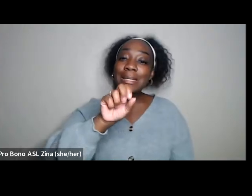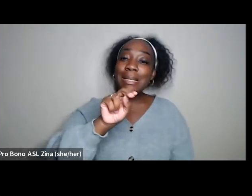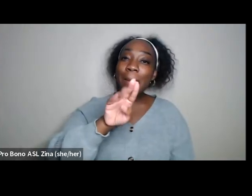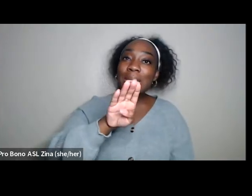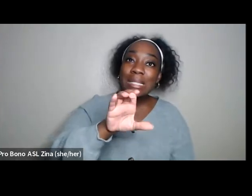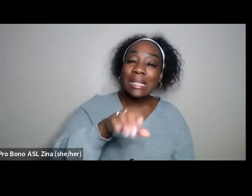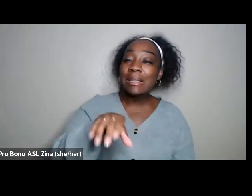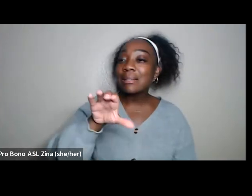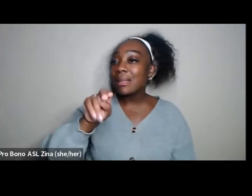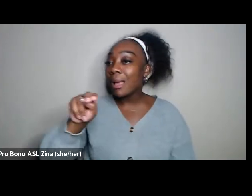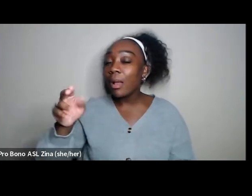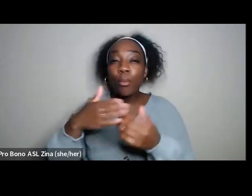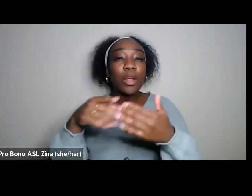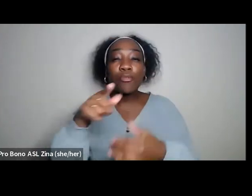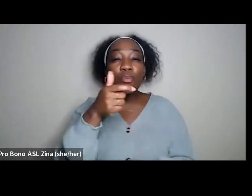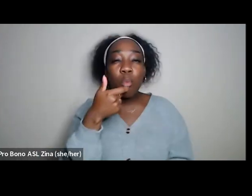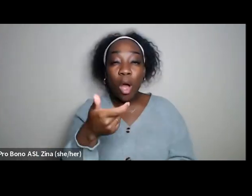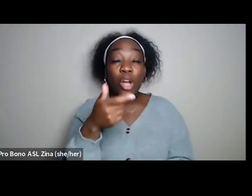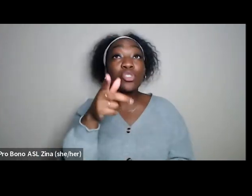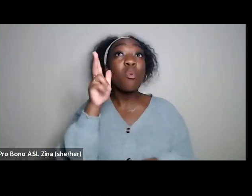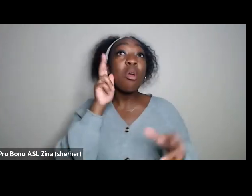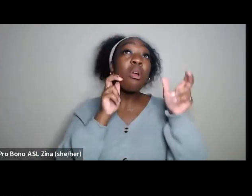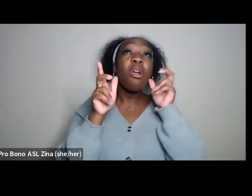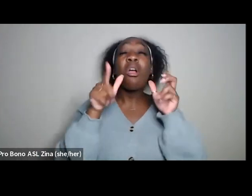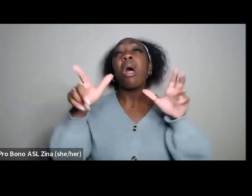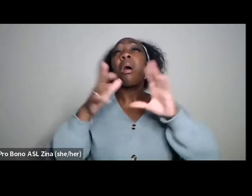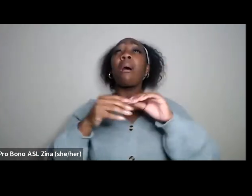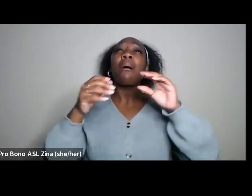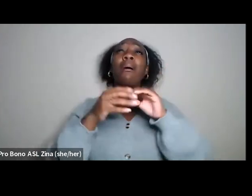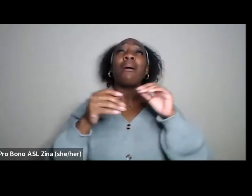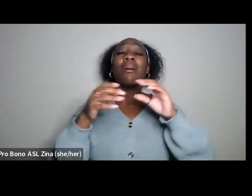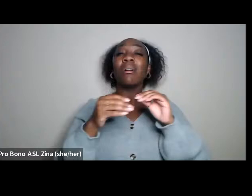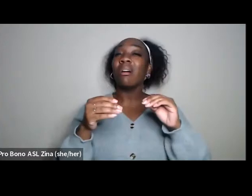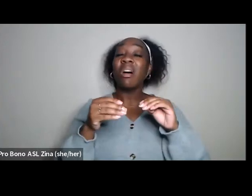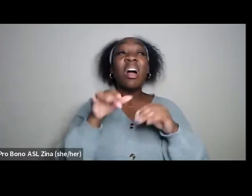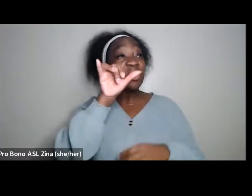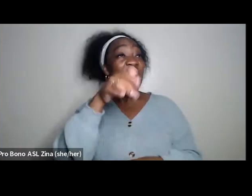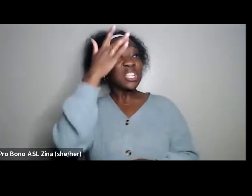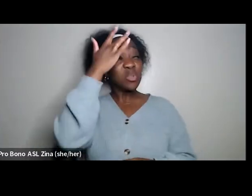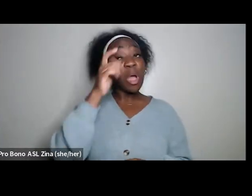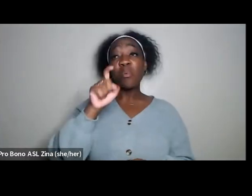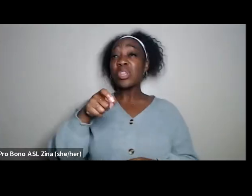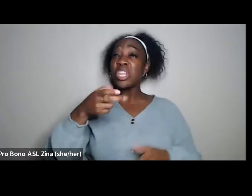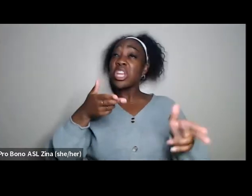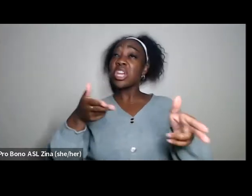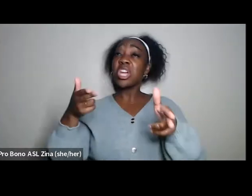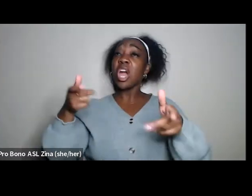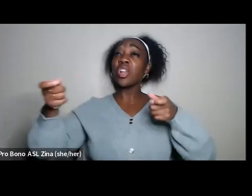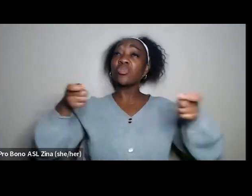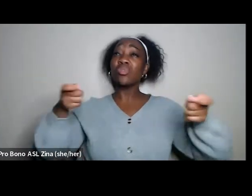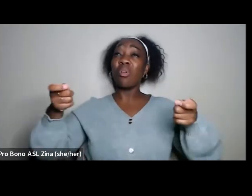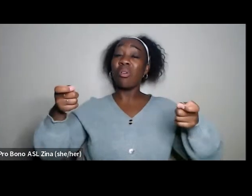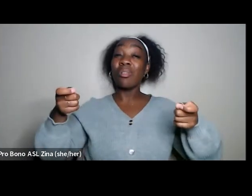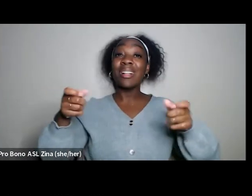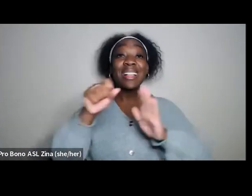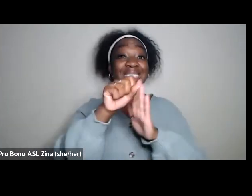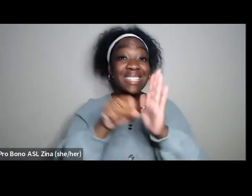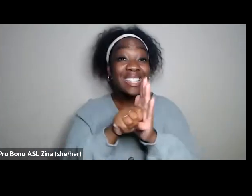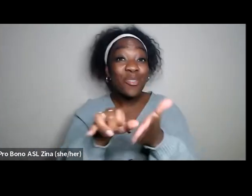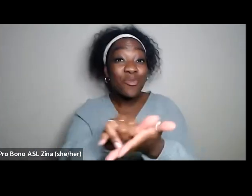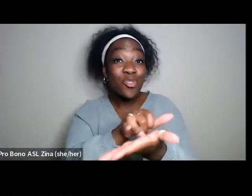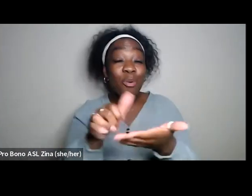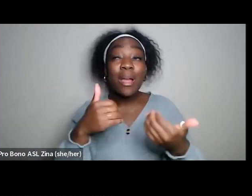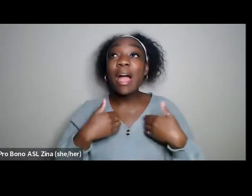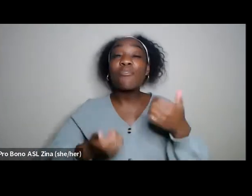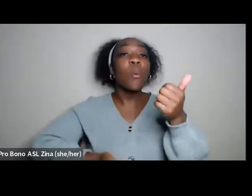you watch speaking and talking about, this is why we need gun control. Well, the state of New York has one of the strictest